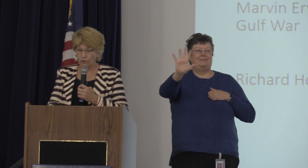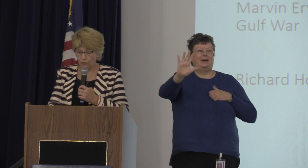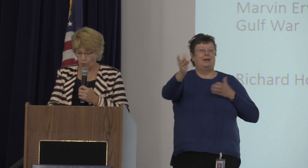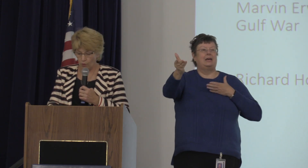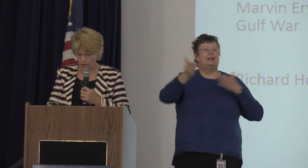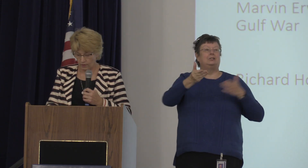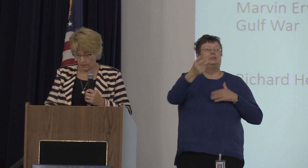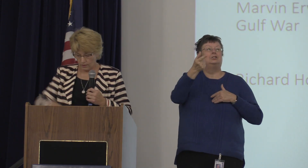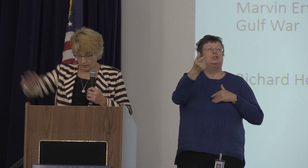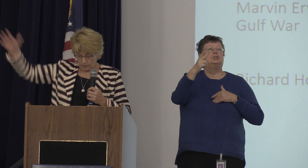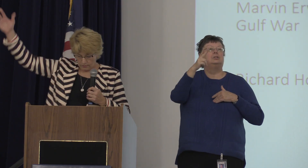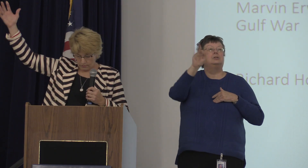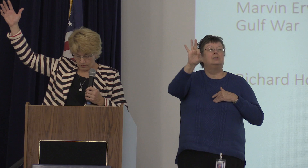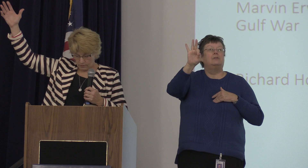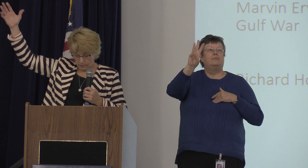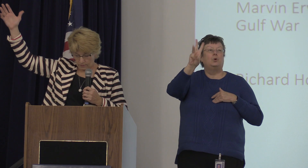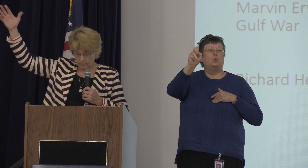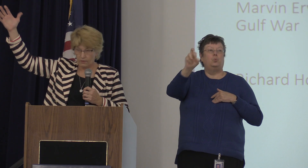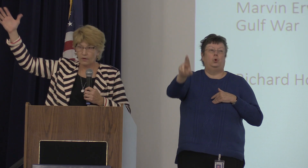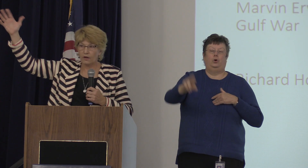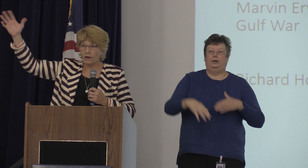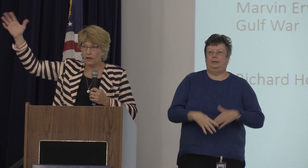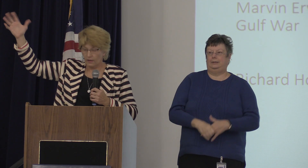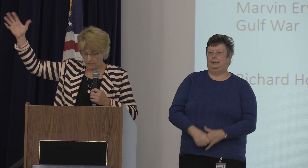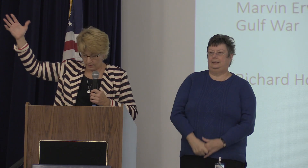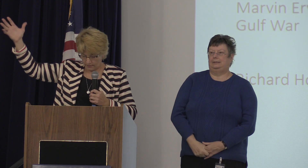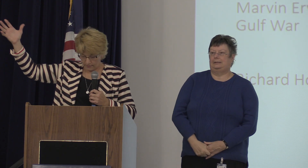in the Gulf War.